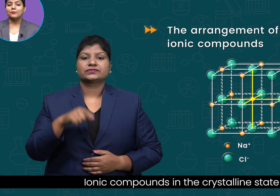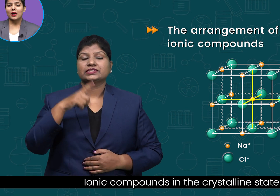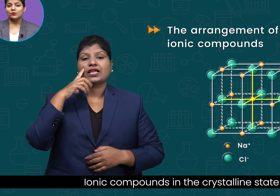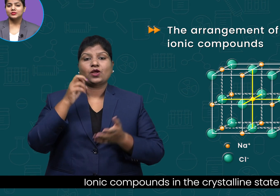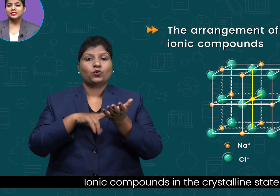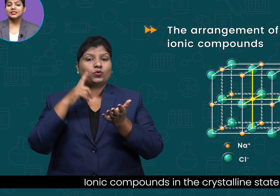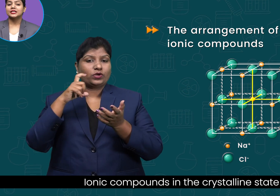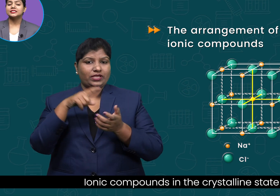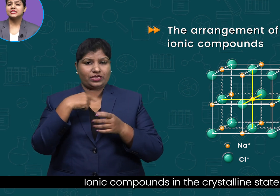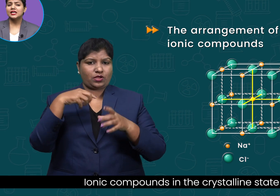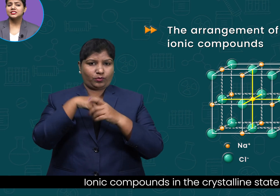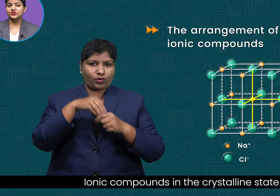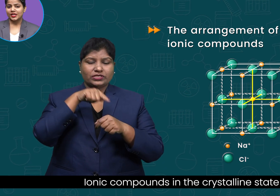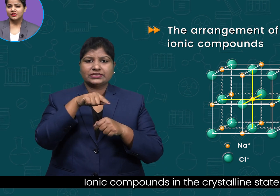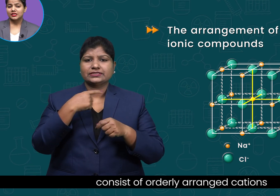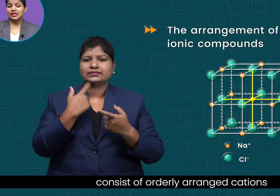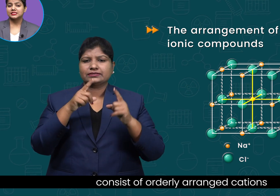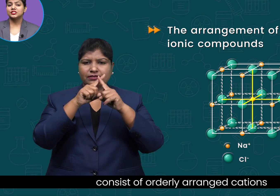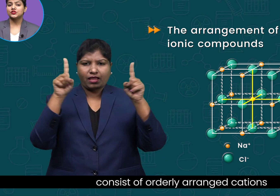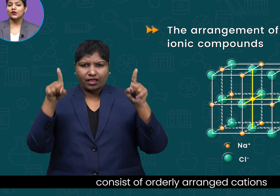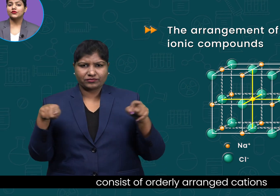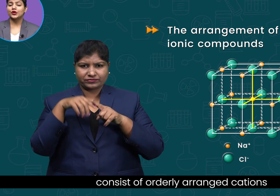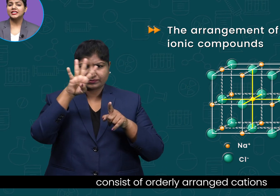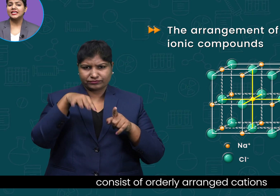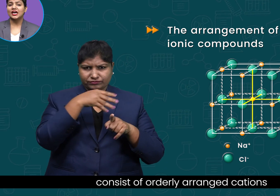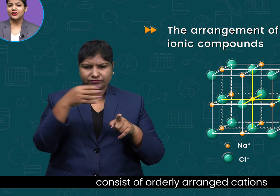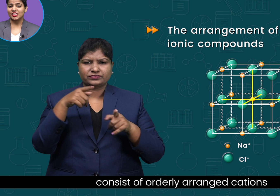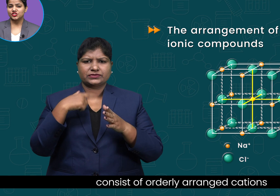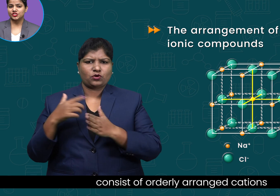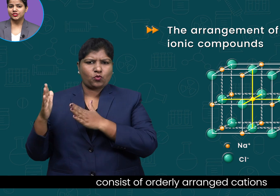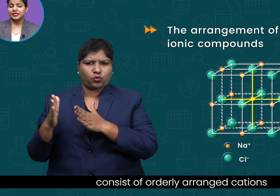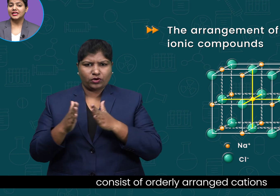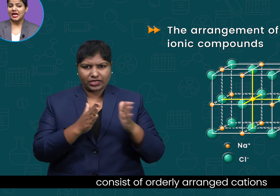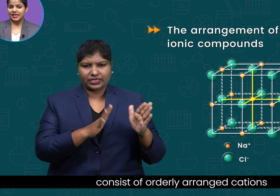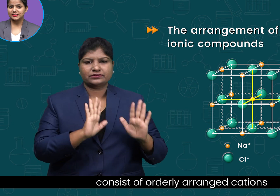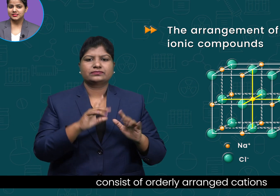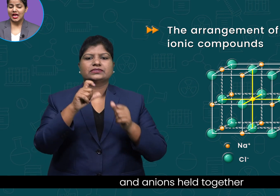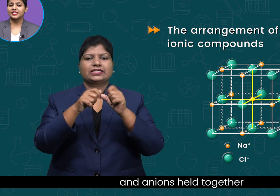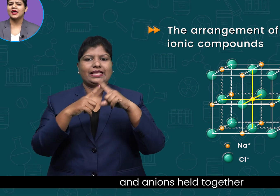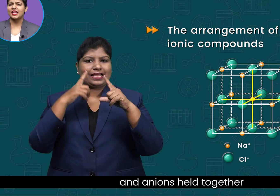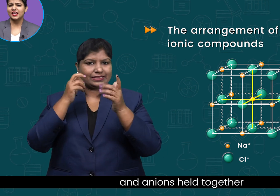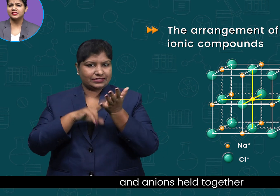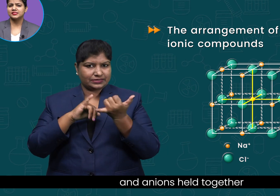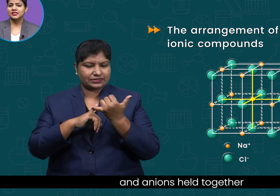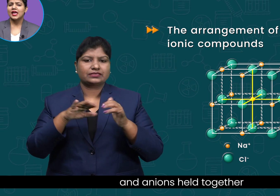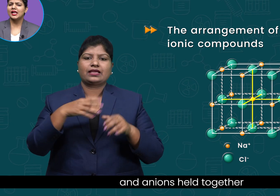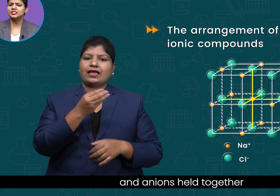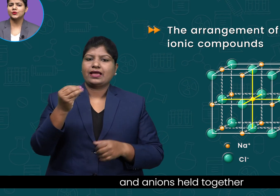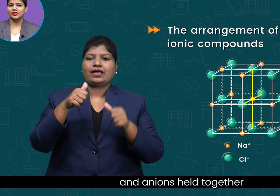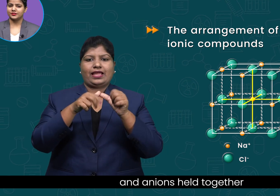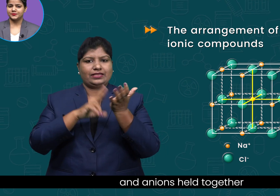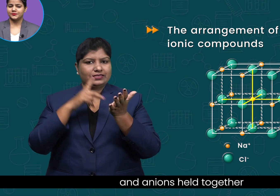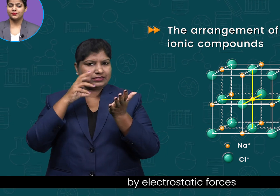Ionic compounds in the crystalline state consist of orderly arranged cations and anions